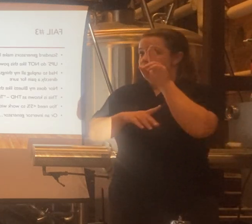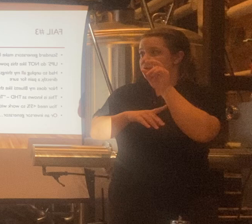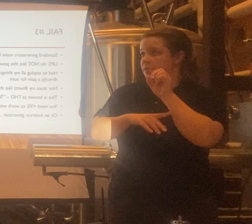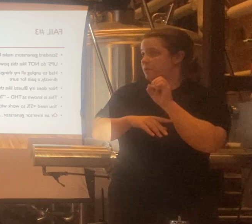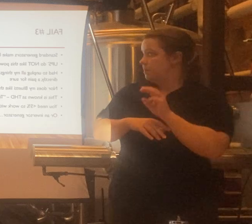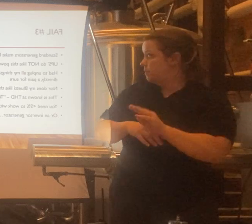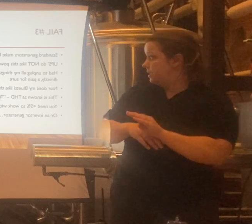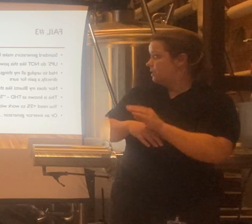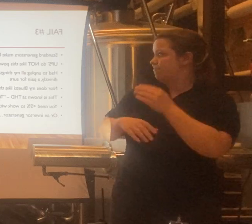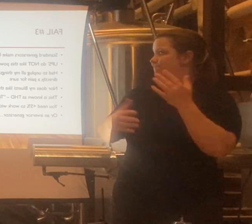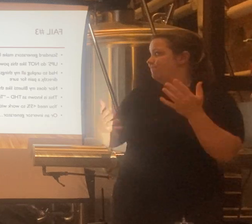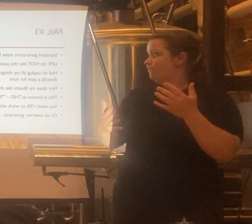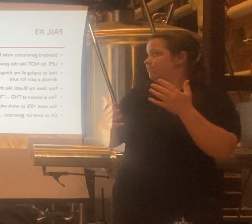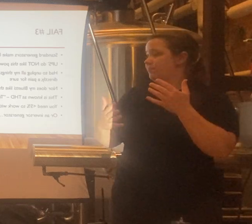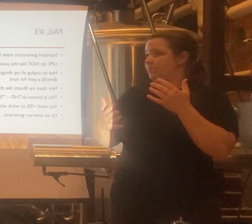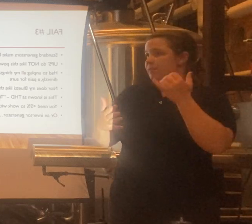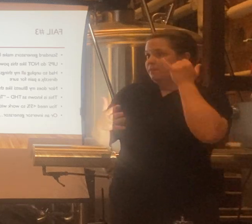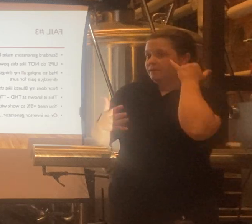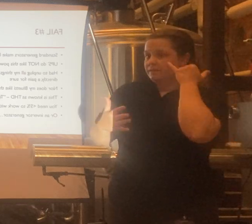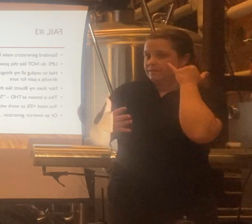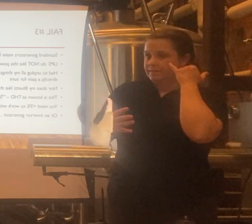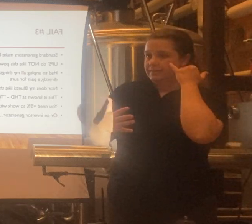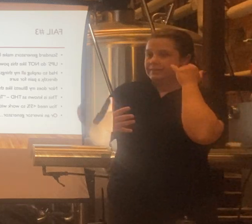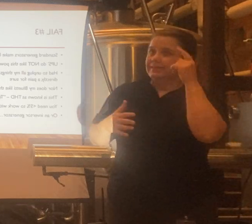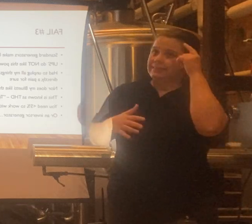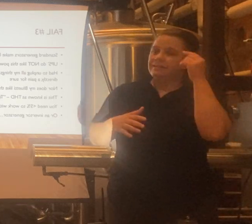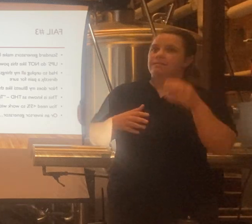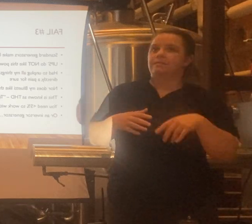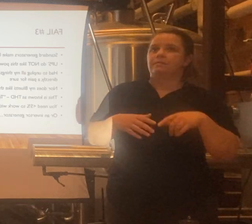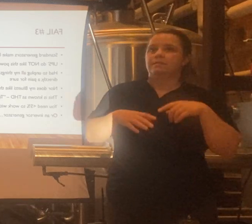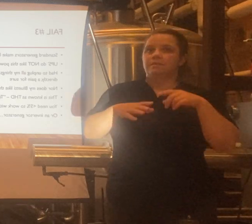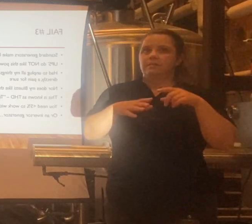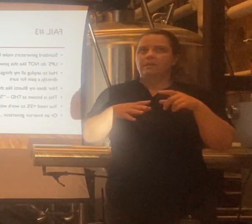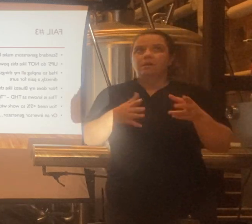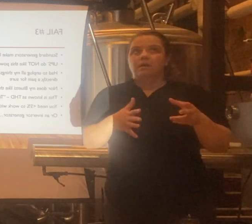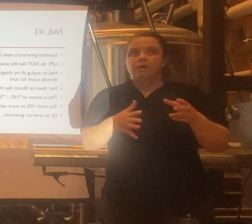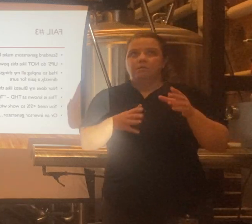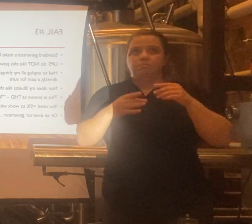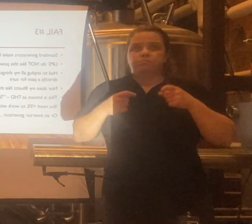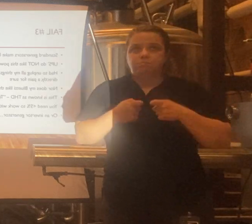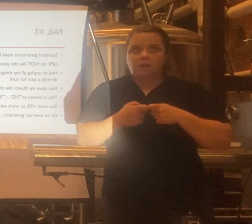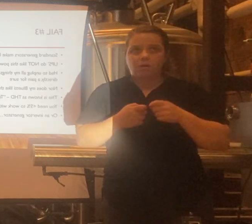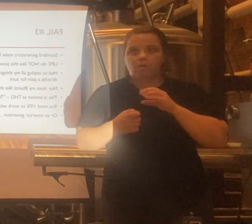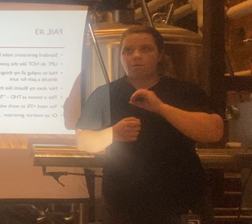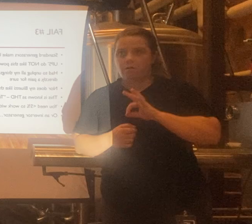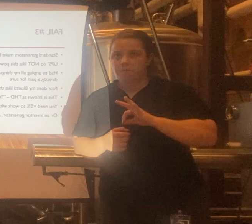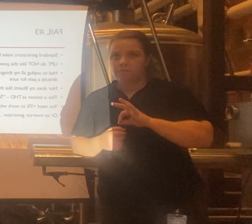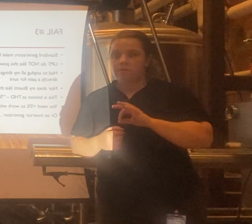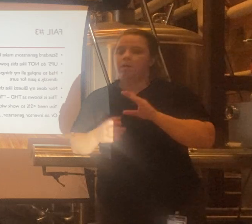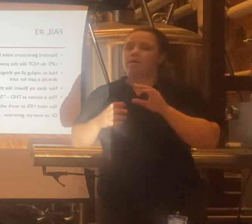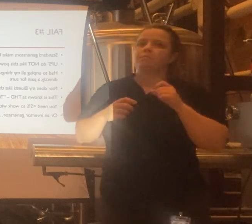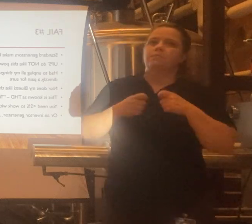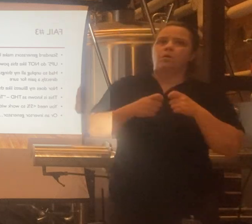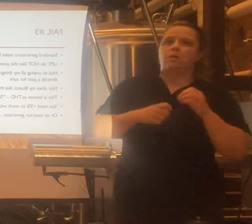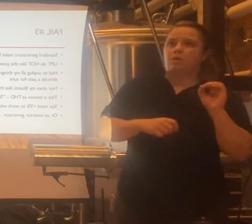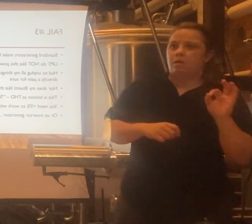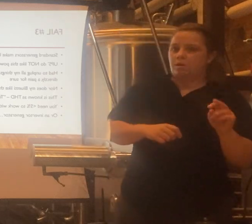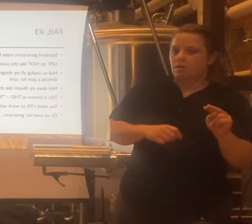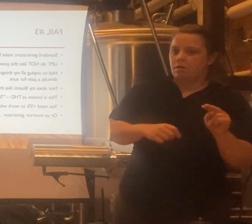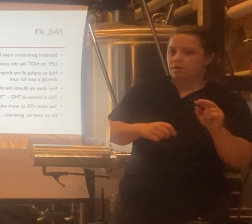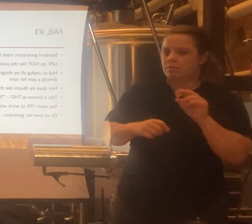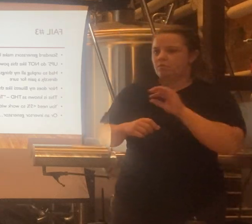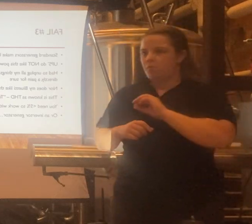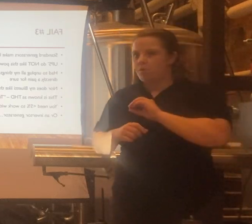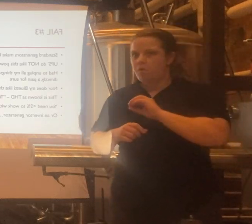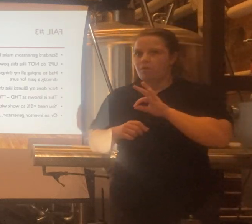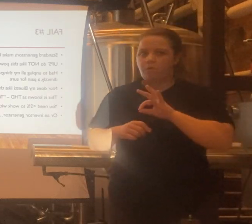Oh, no, power's bad. Back off. And so I had to unplug everything from all the UPSs and plug them directly into the wall, running on a generator, feeding all